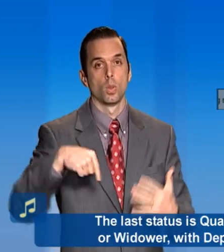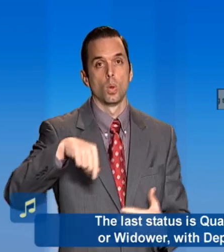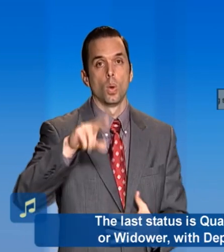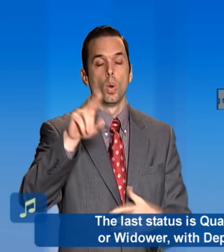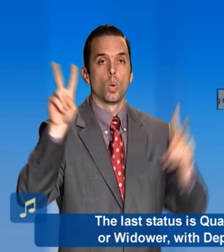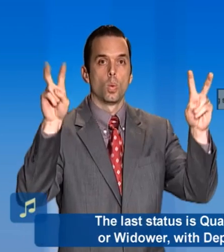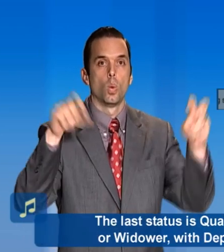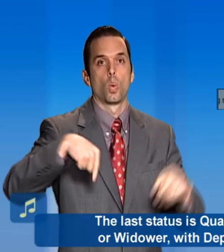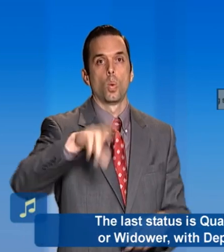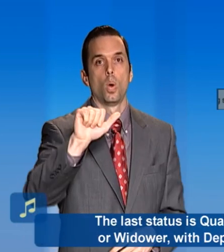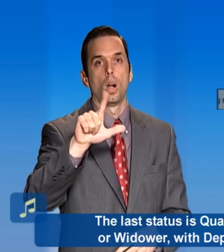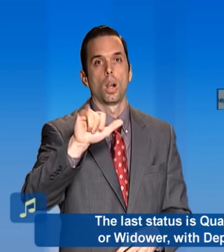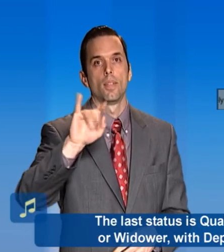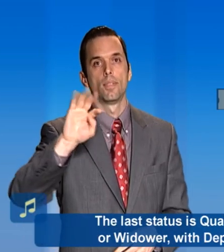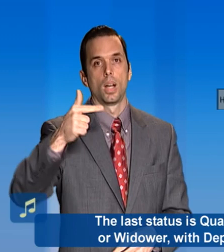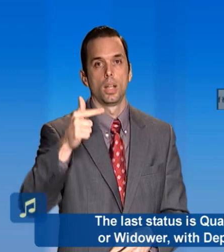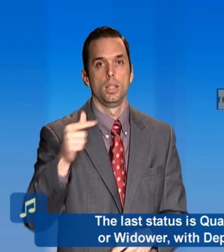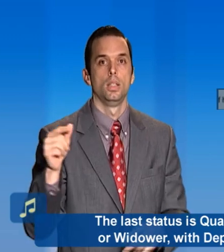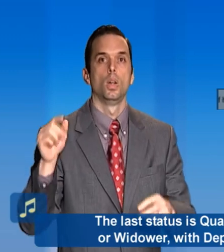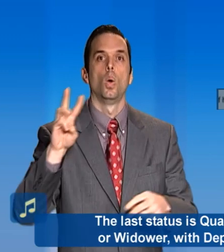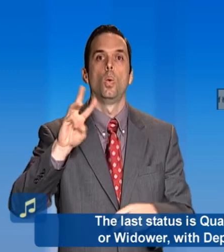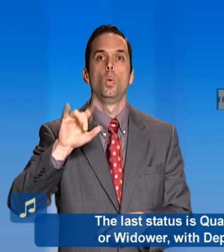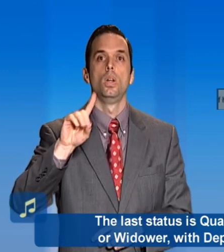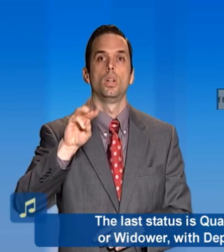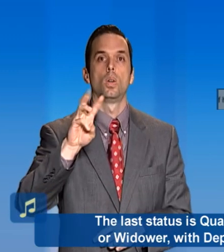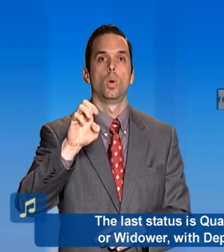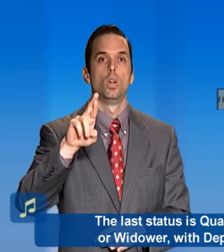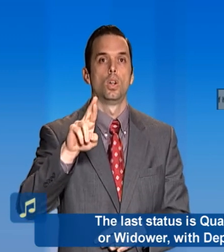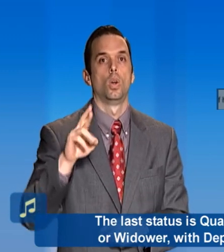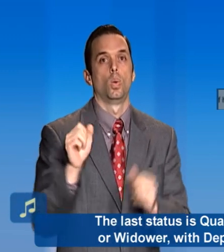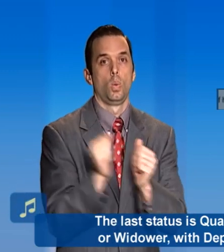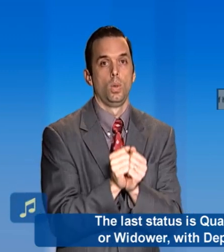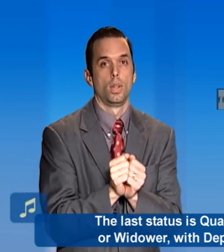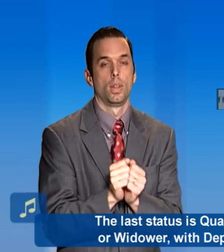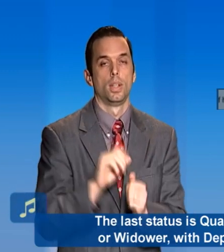The last status is qualifying widow or widower with dependent child.